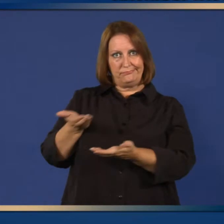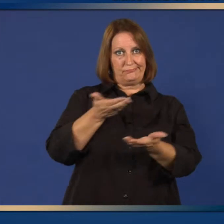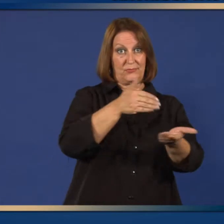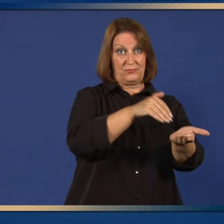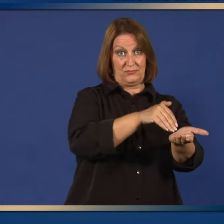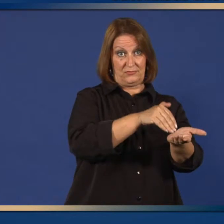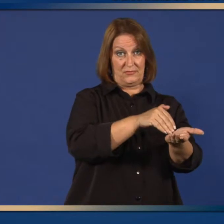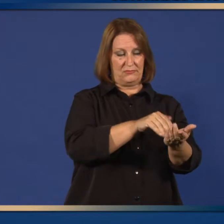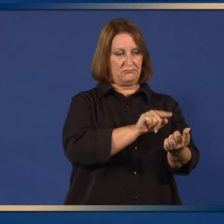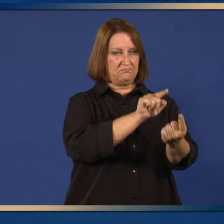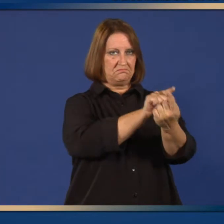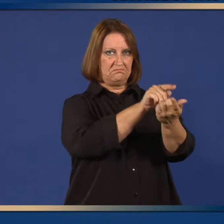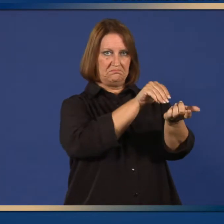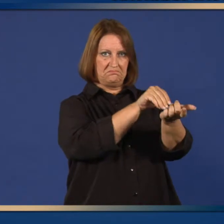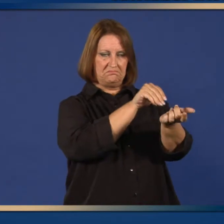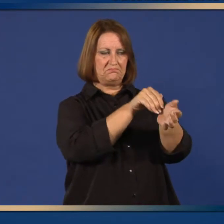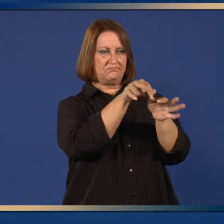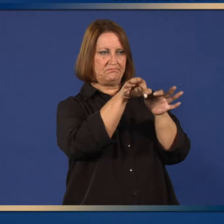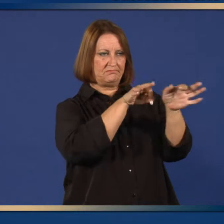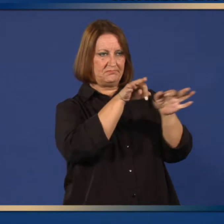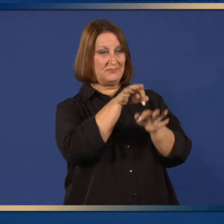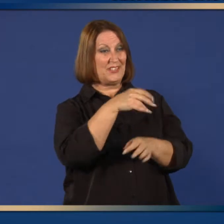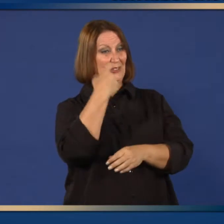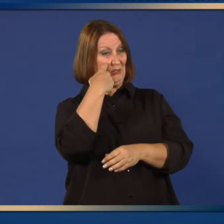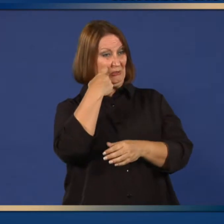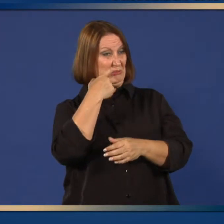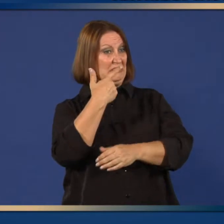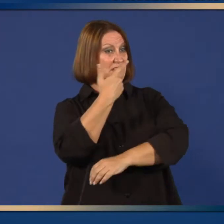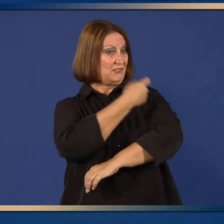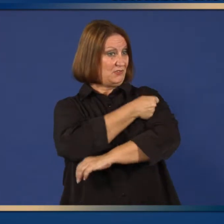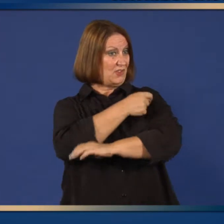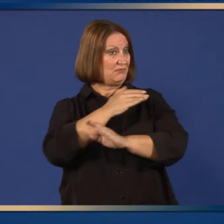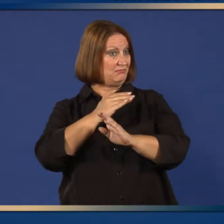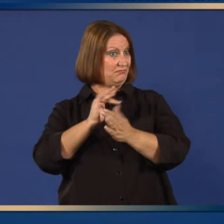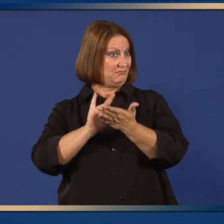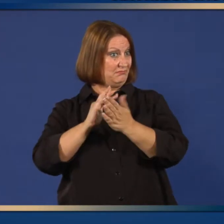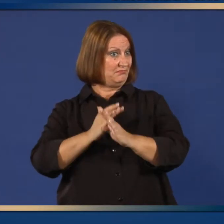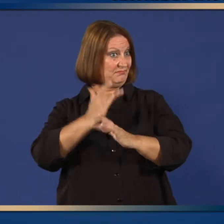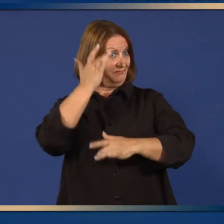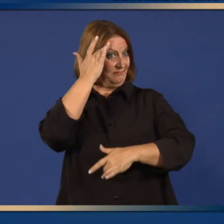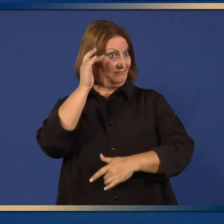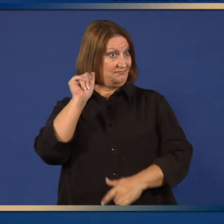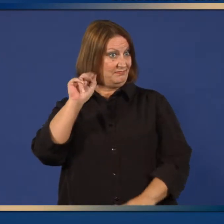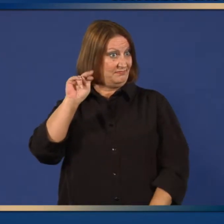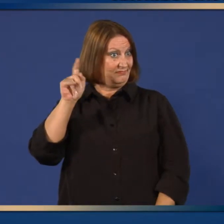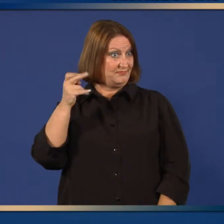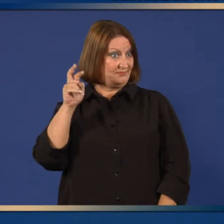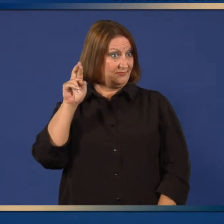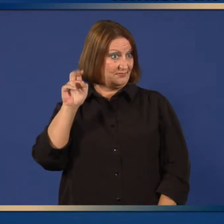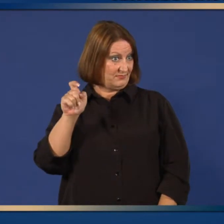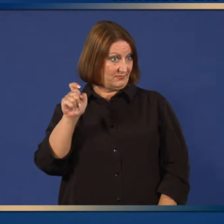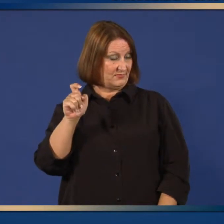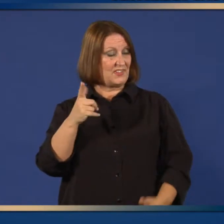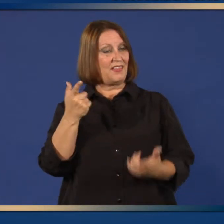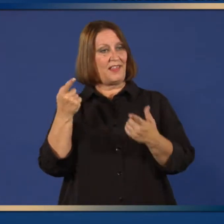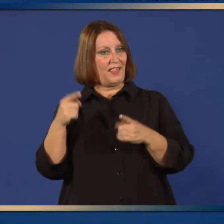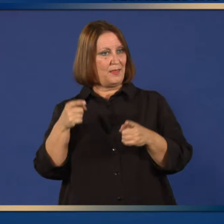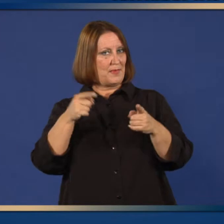Tell your doctor what happened, the date and time it happened, and when the vaccination was given.